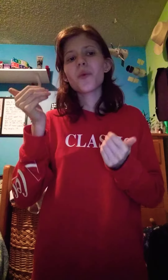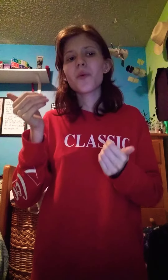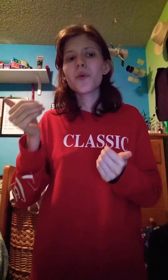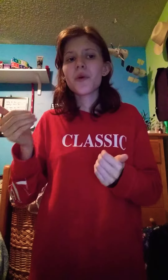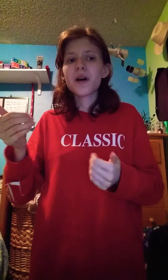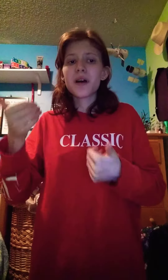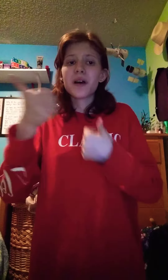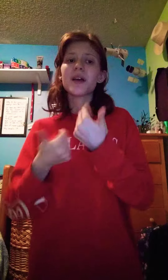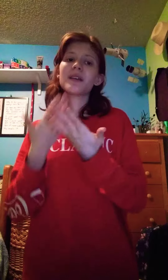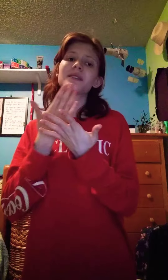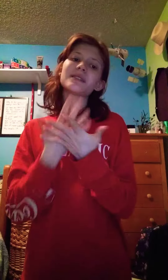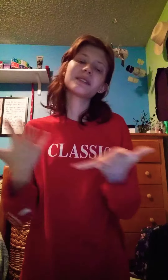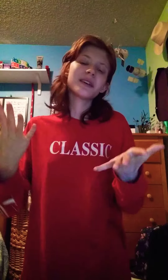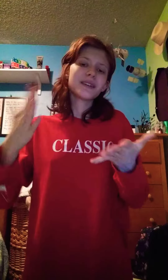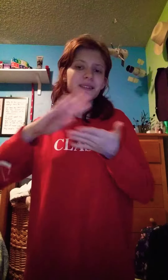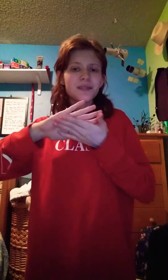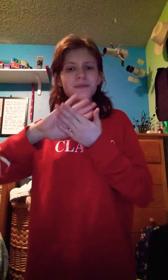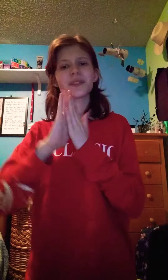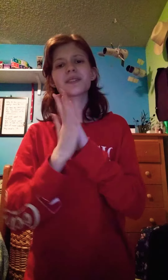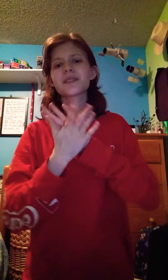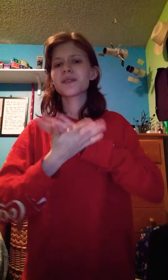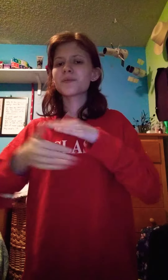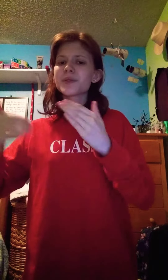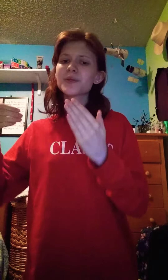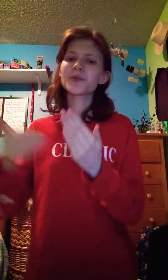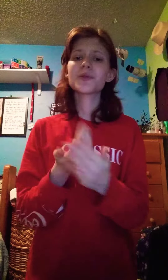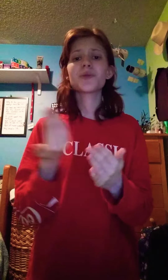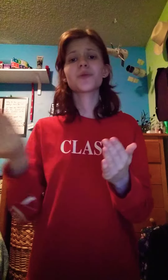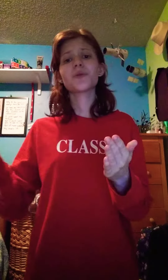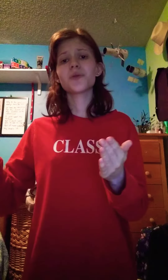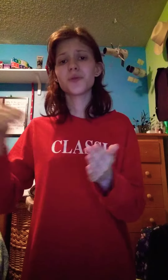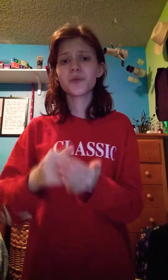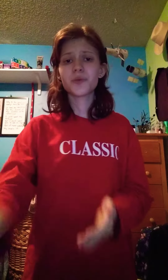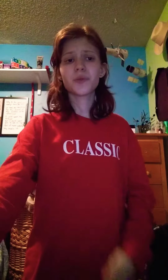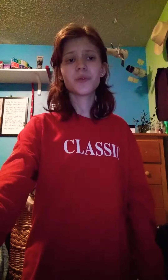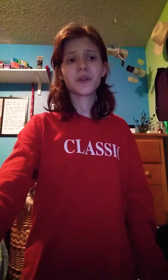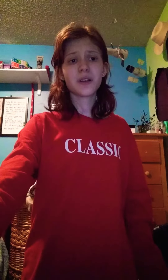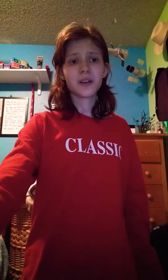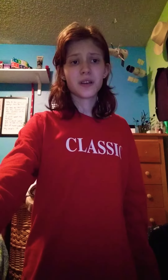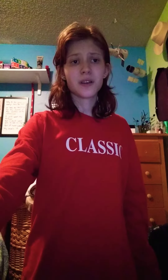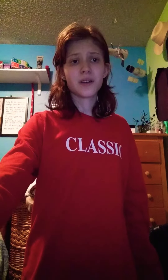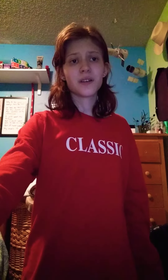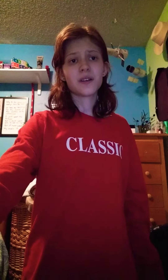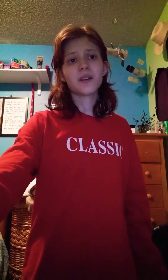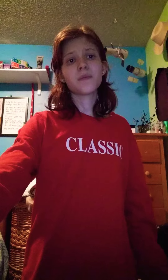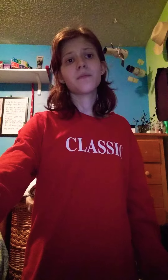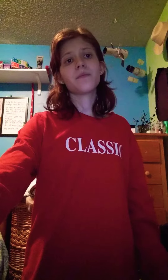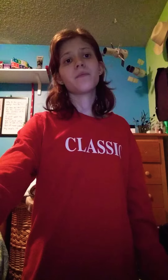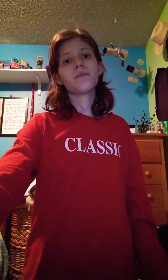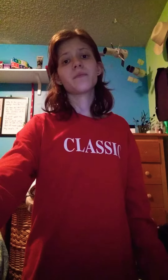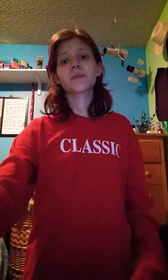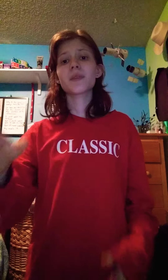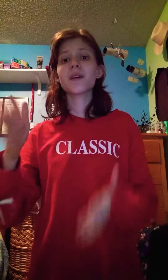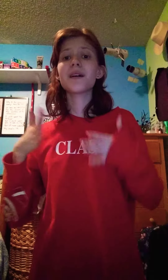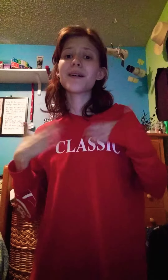And it's like the sky is moon And it's warm and real